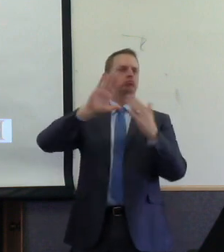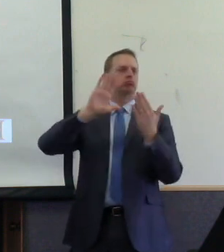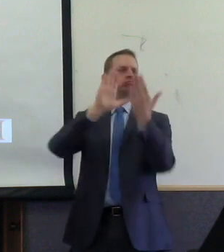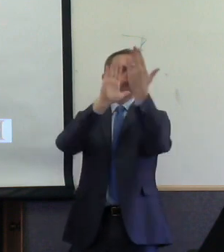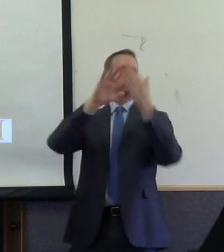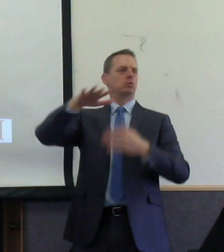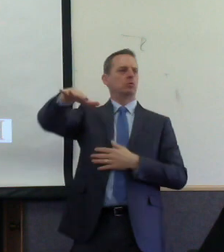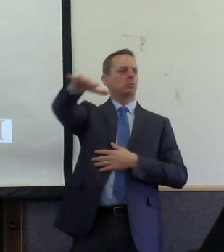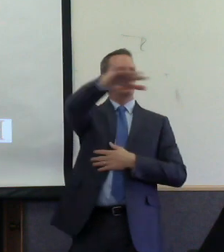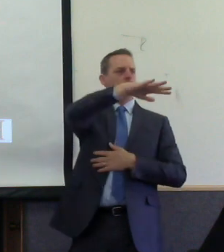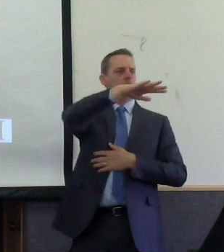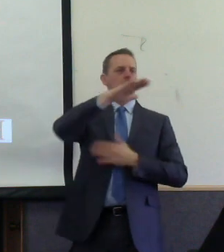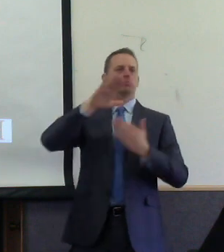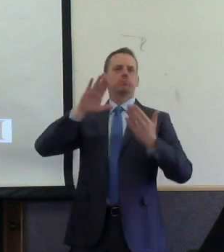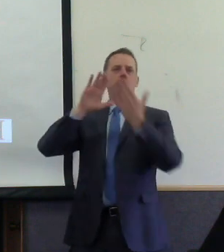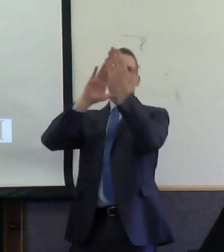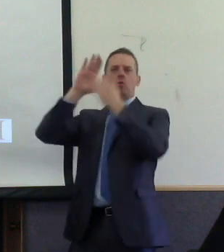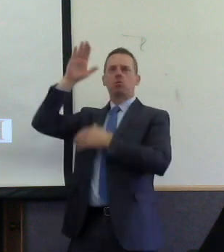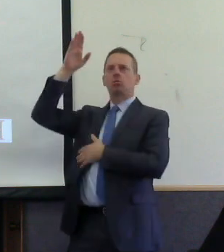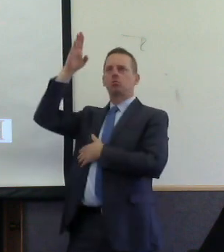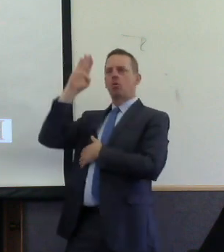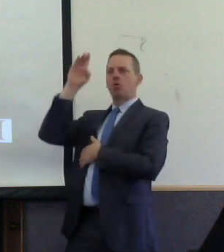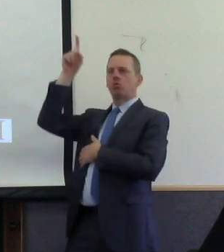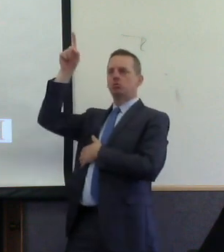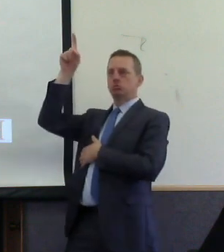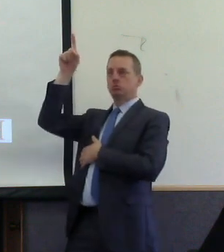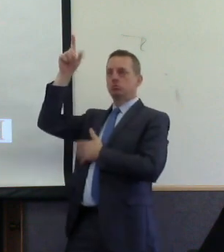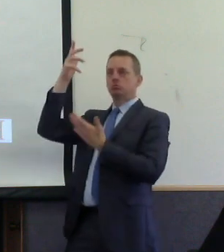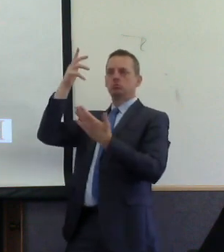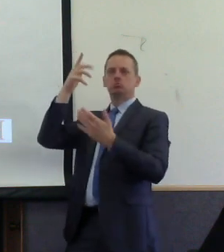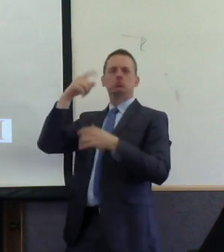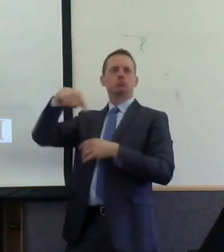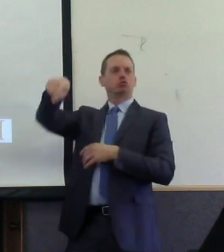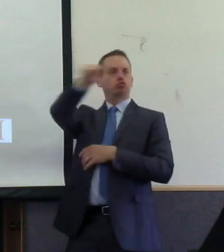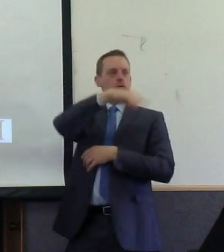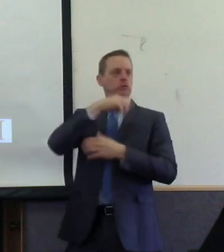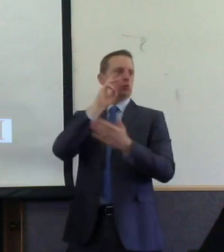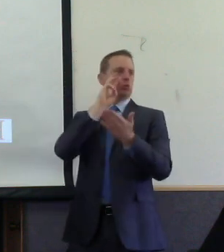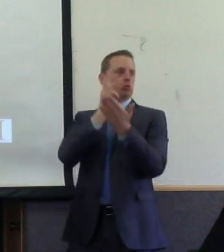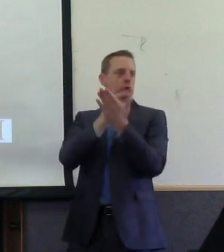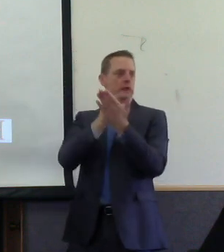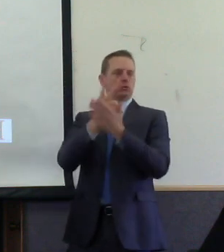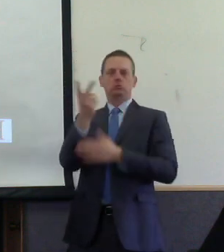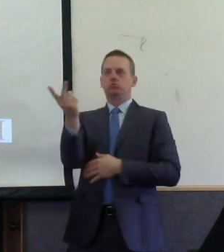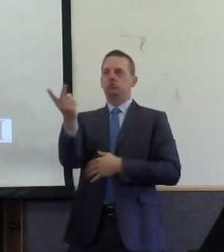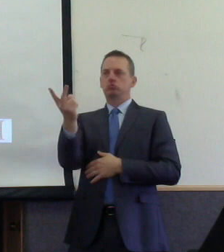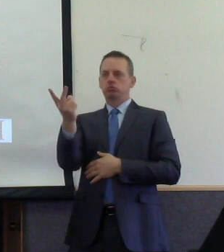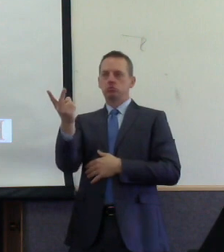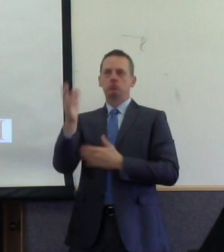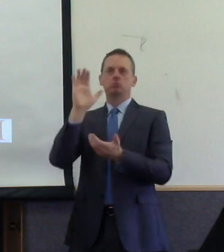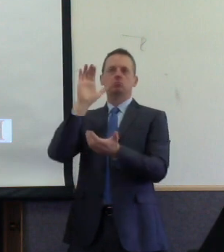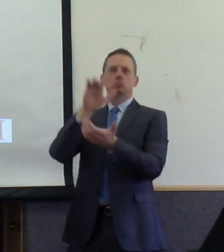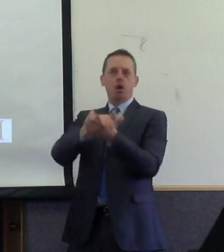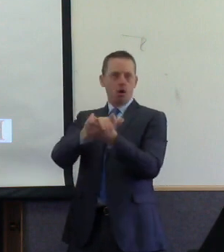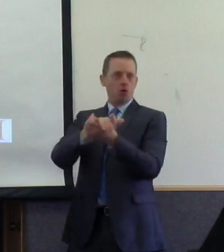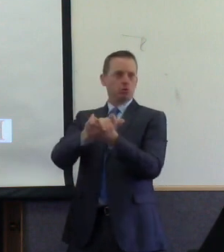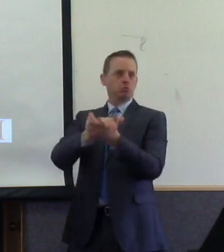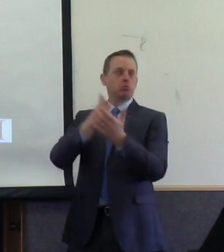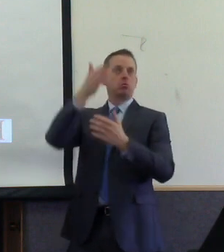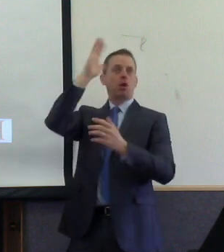always a good practice to go in the church. And the root is a brother in the church in his